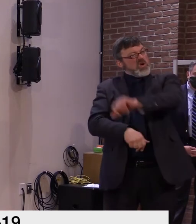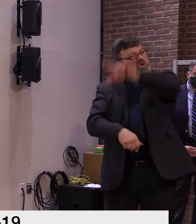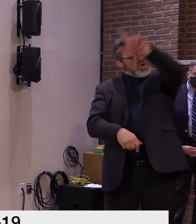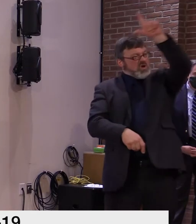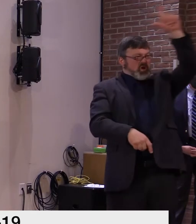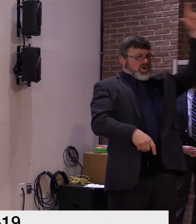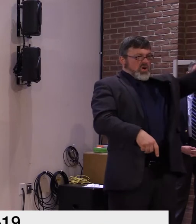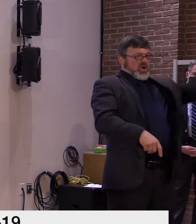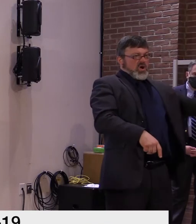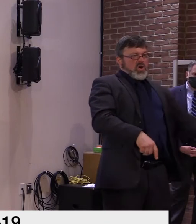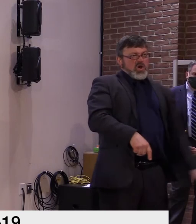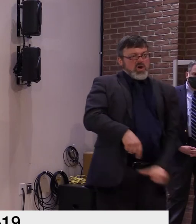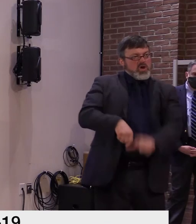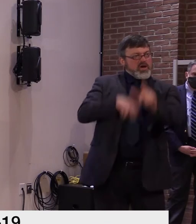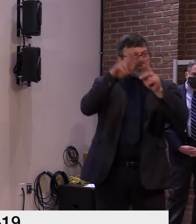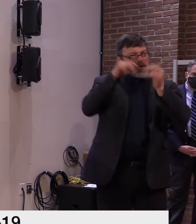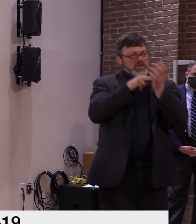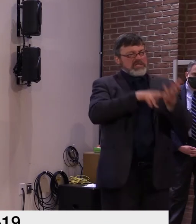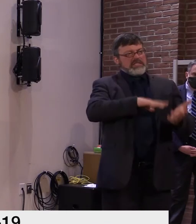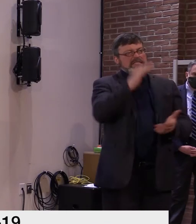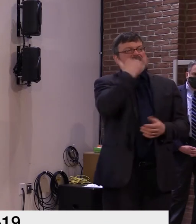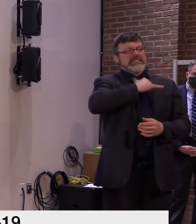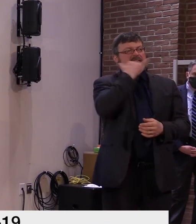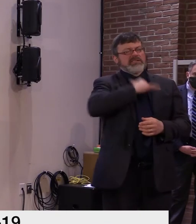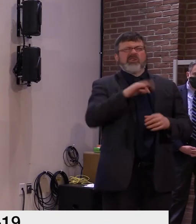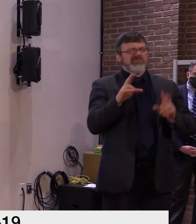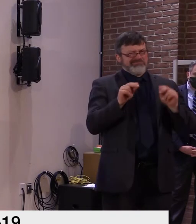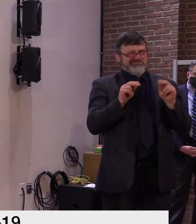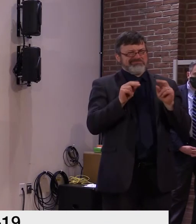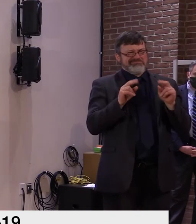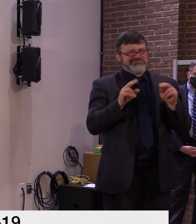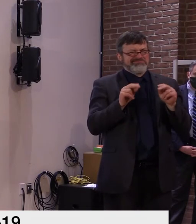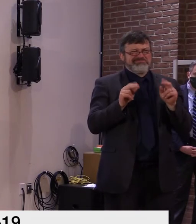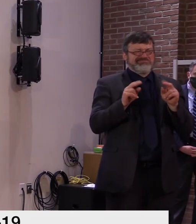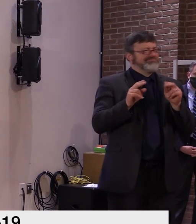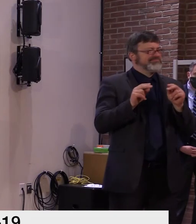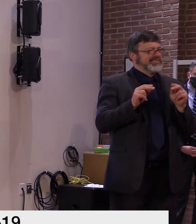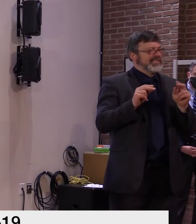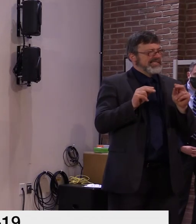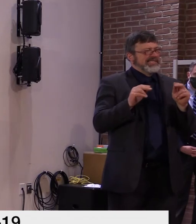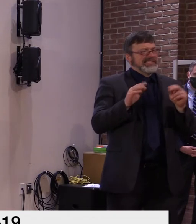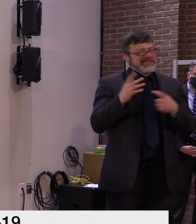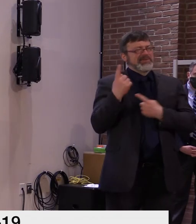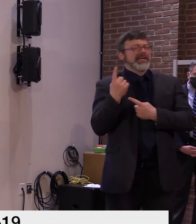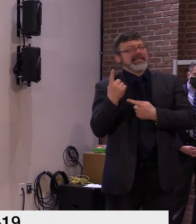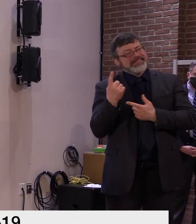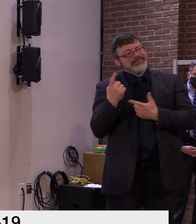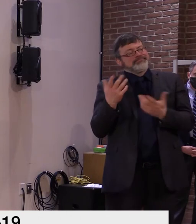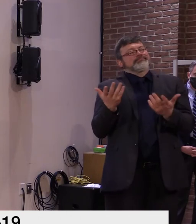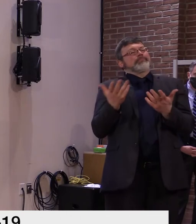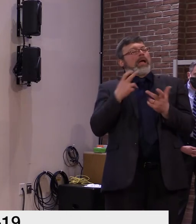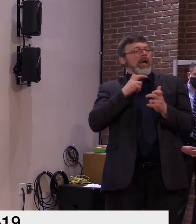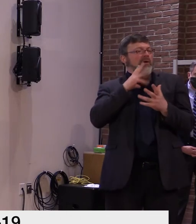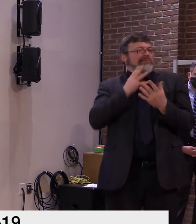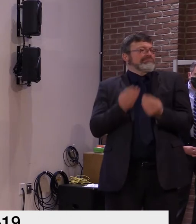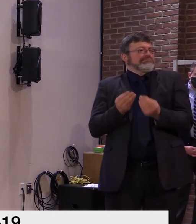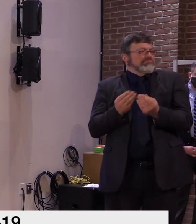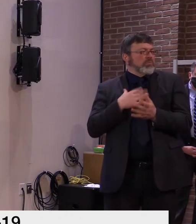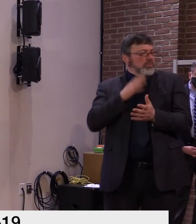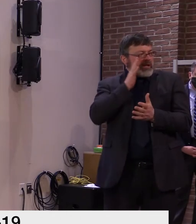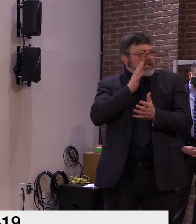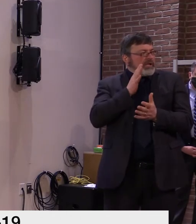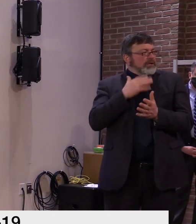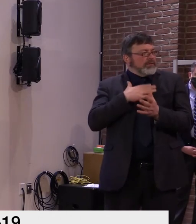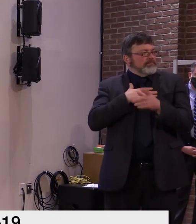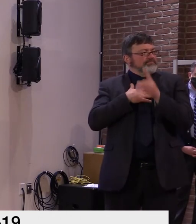and science-based public health practice. Because I think you'll find that this is an unfortunate exception to